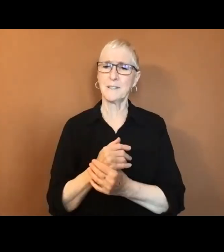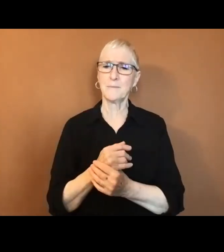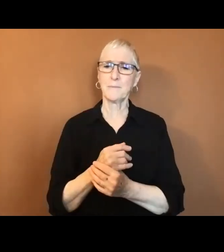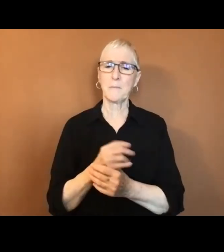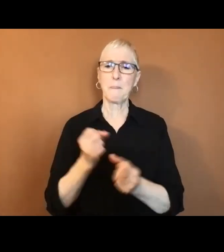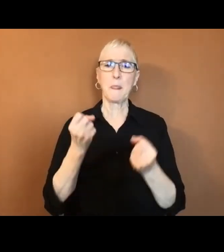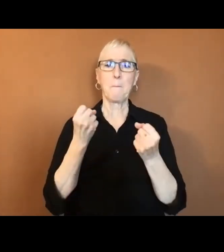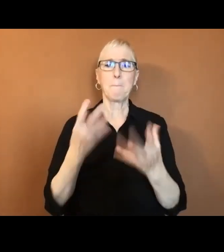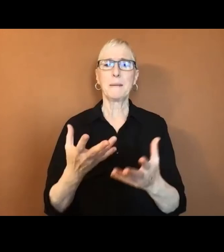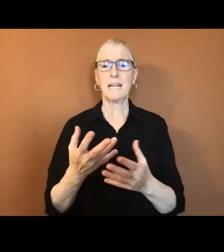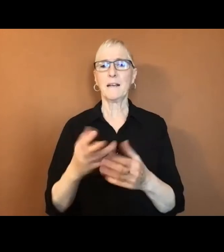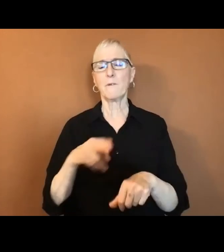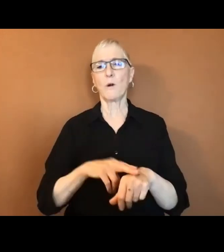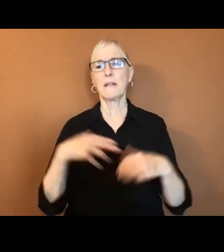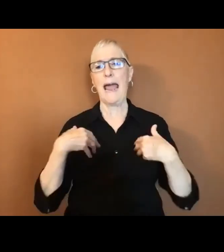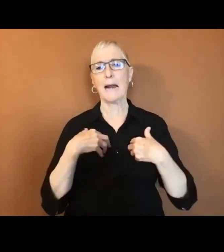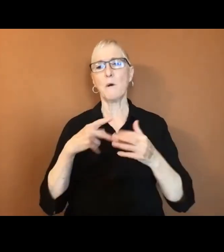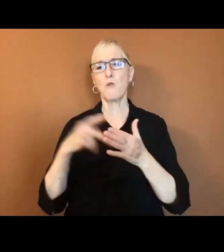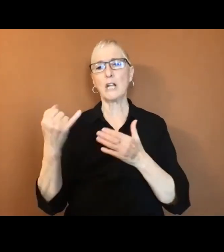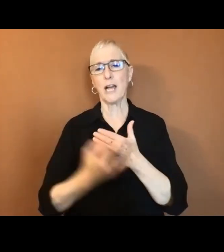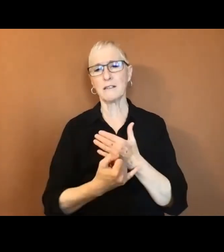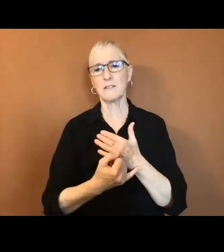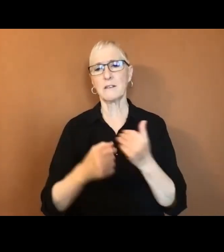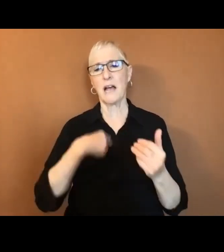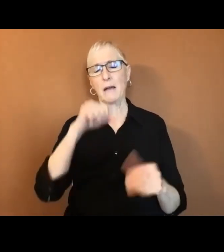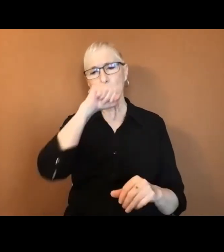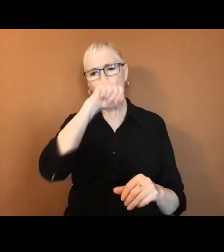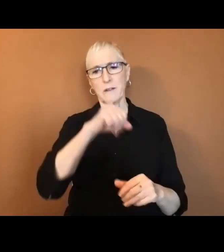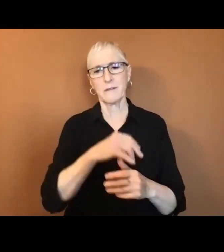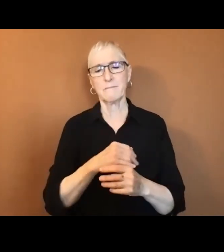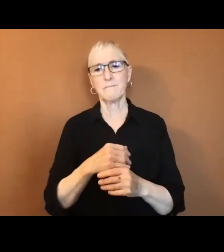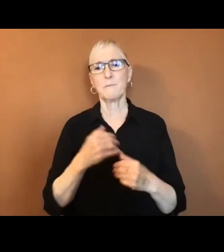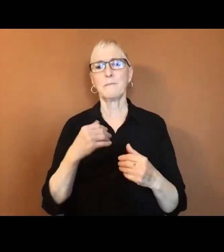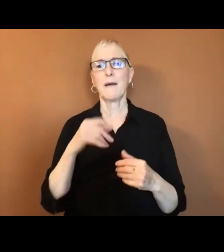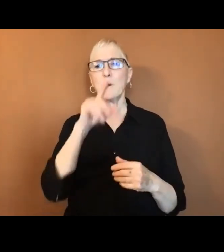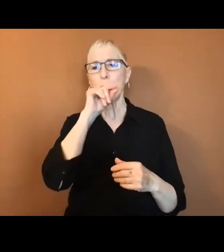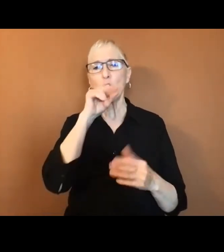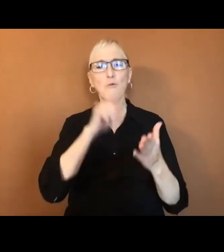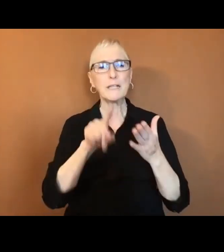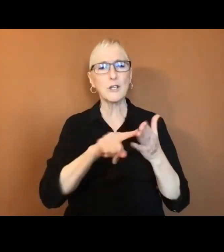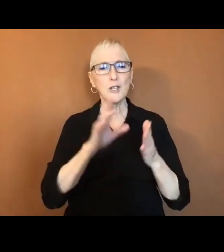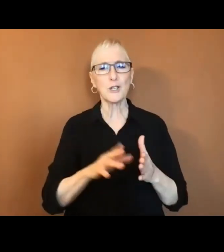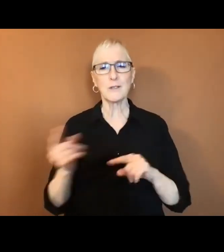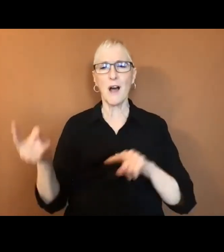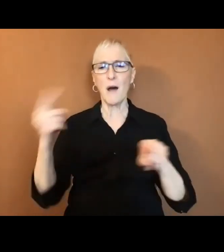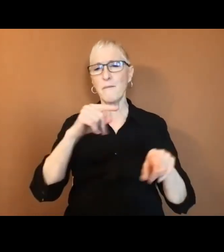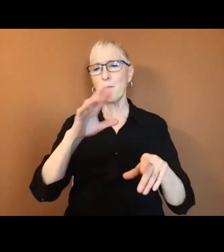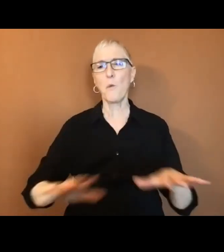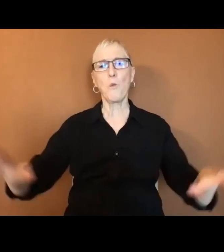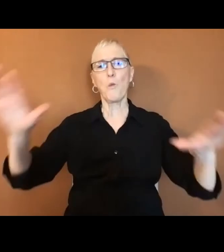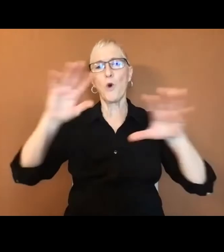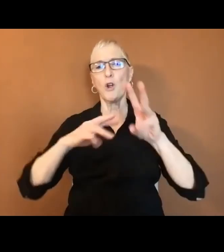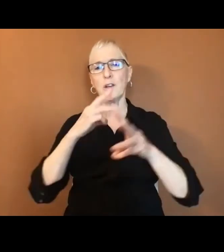Lots of course, animal projects that I love. So we have bird researchers coming from all over the world. We have